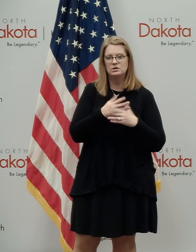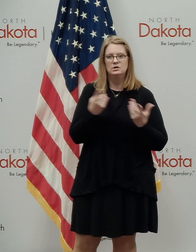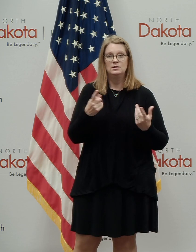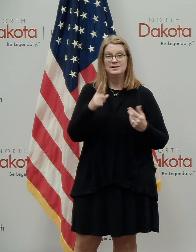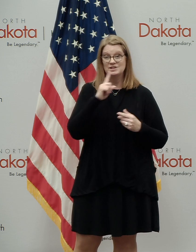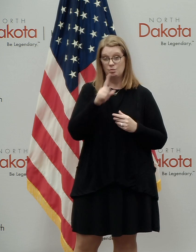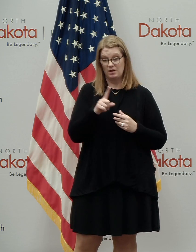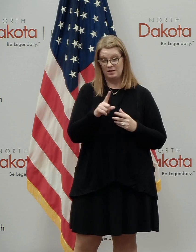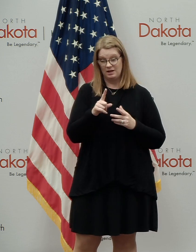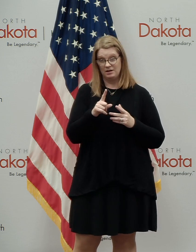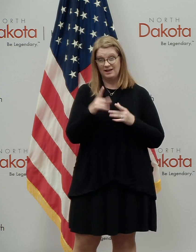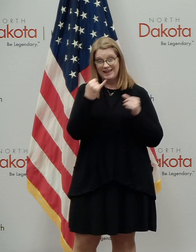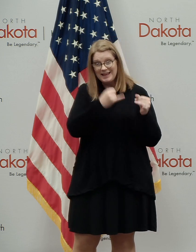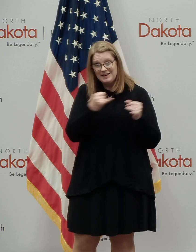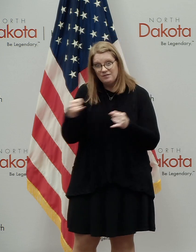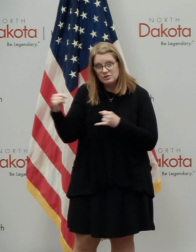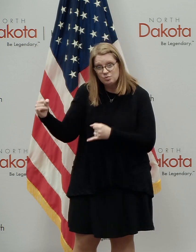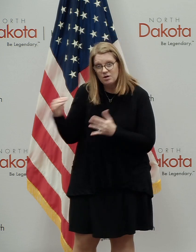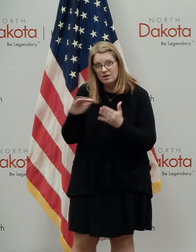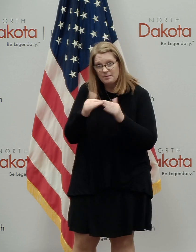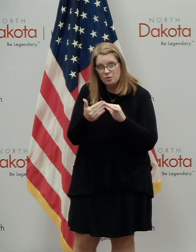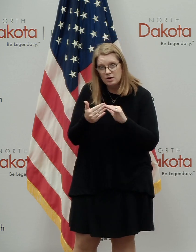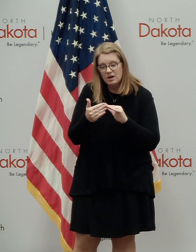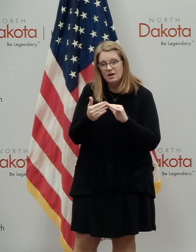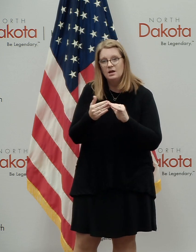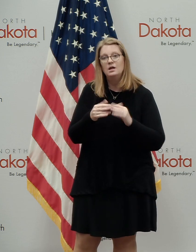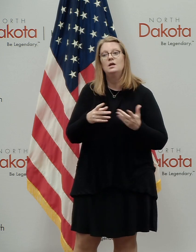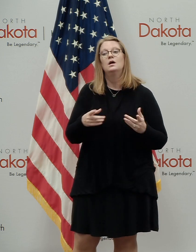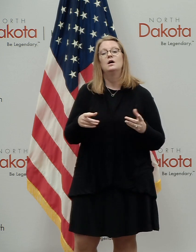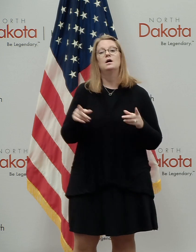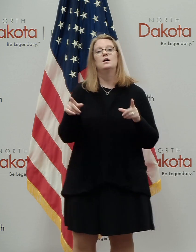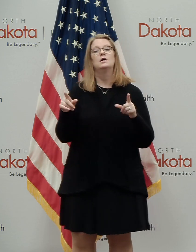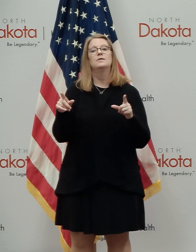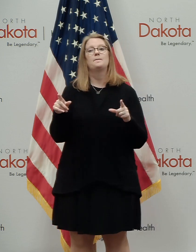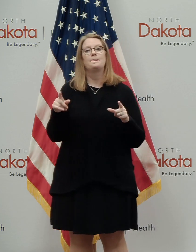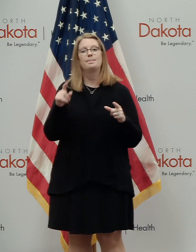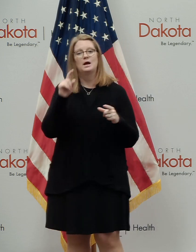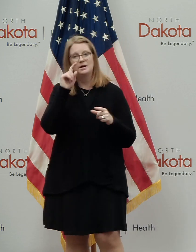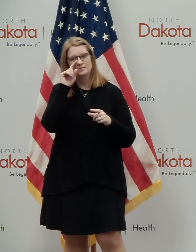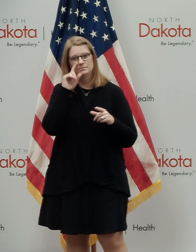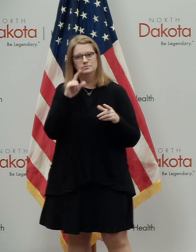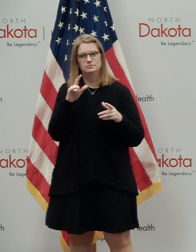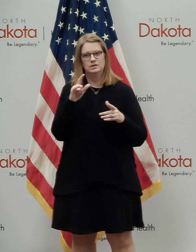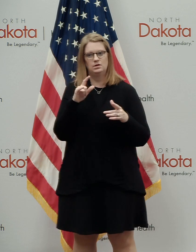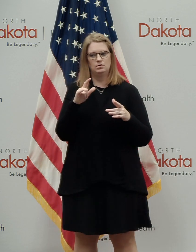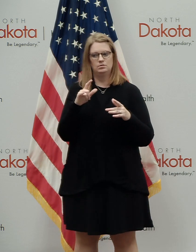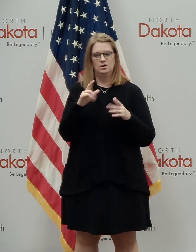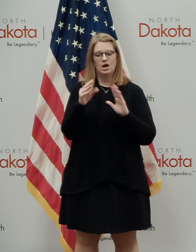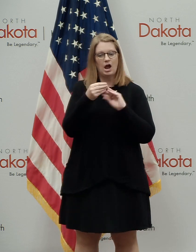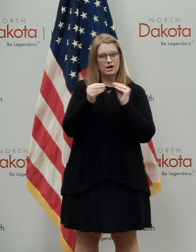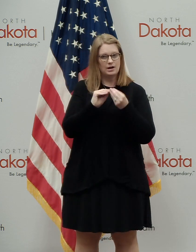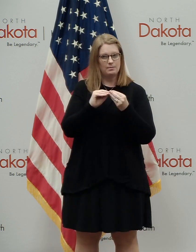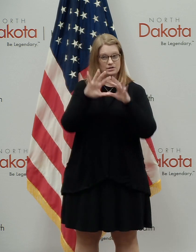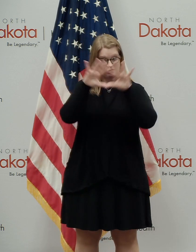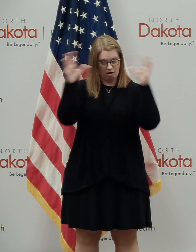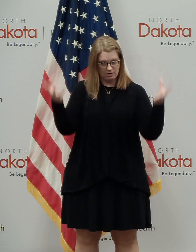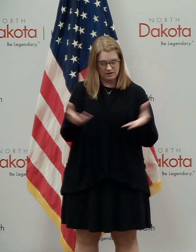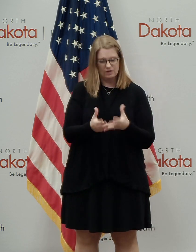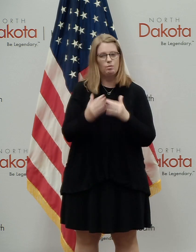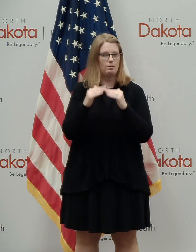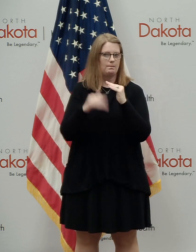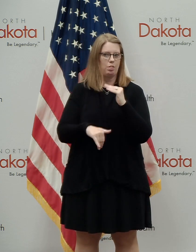community by community basis, and on a net all in, we'd like to get below